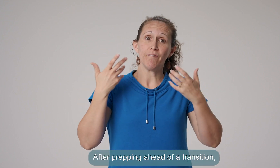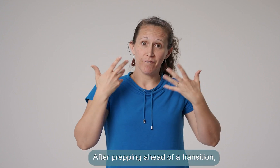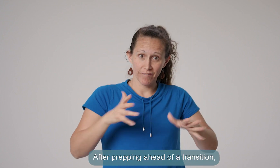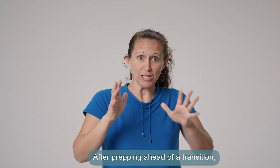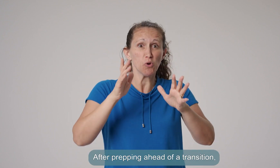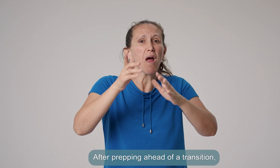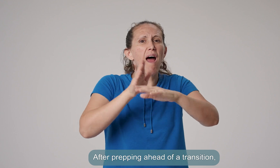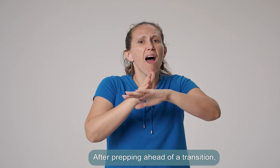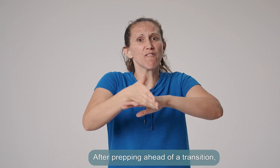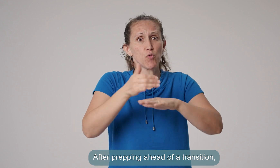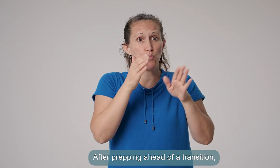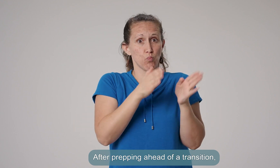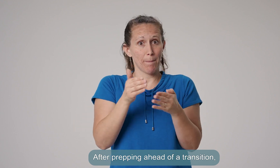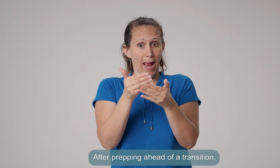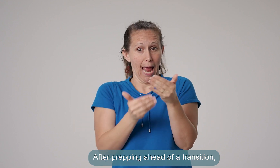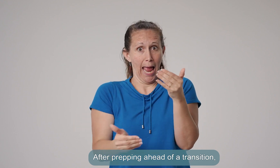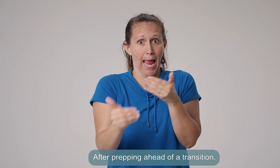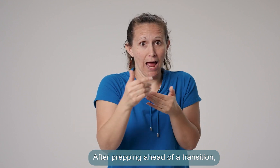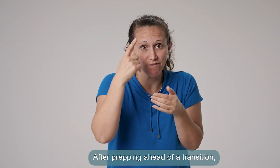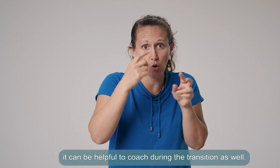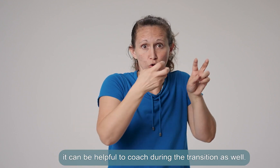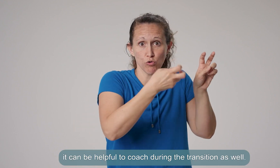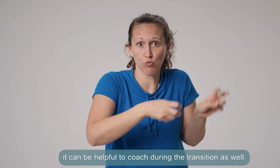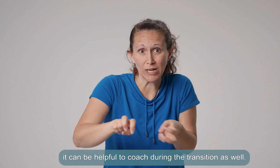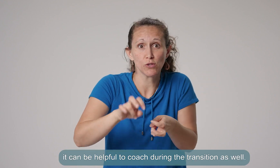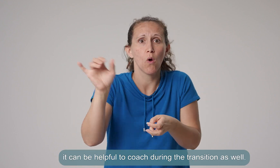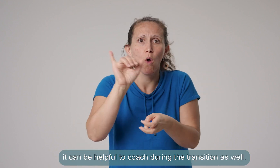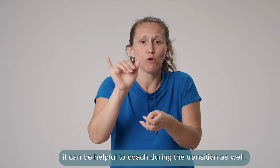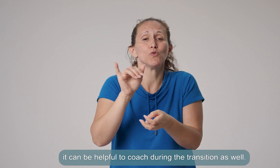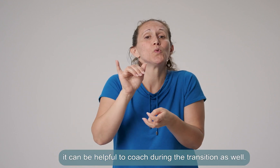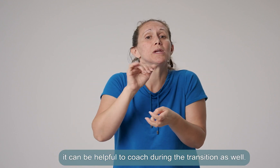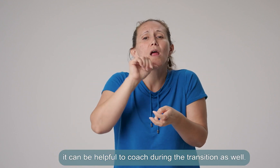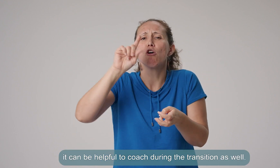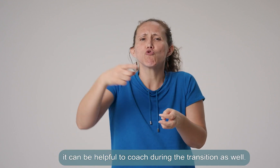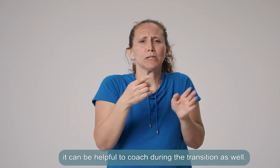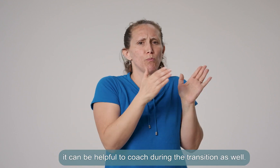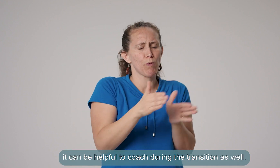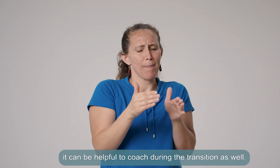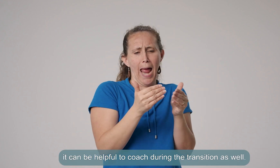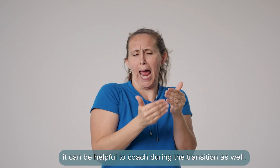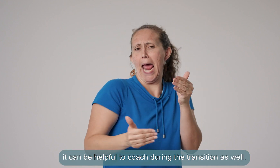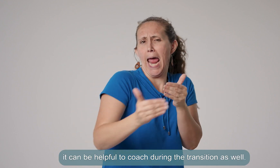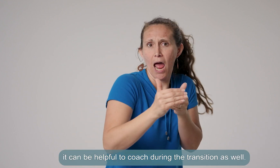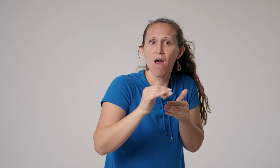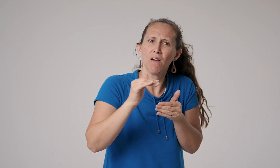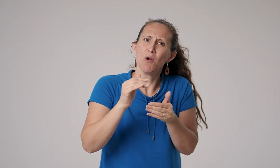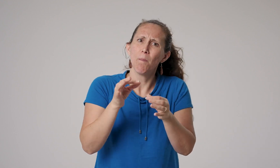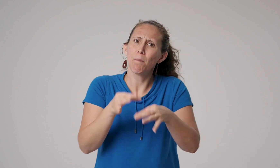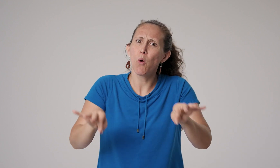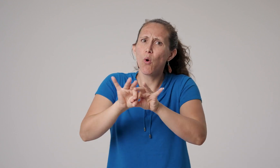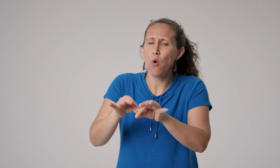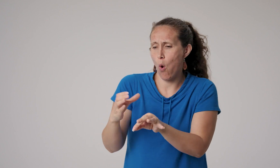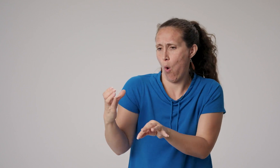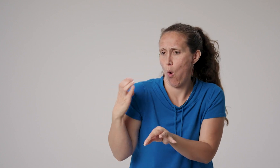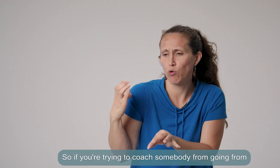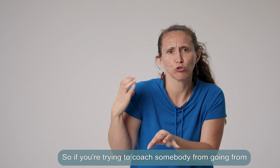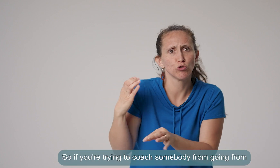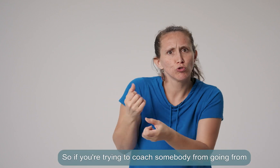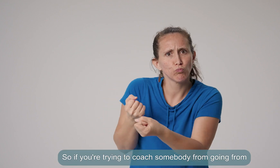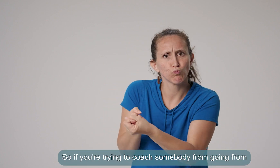After prepping ahead of a transition, it can be helpful to coach during the transition as well. So if you're trying